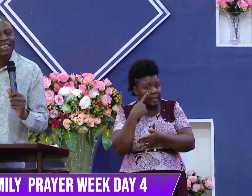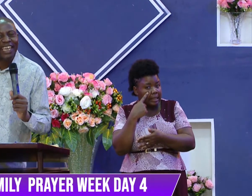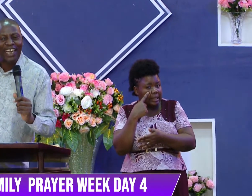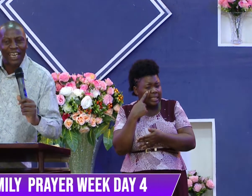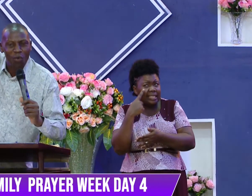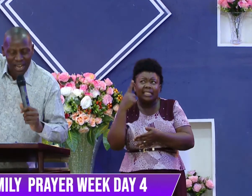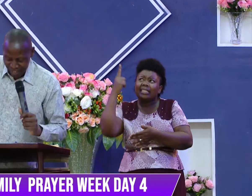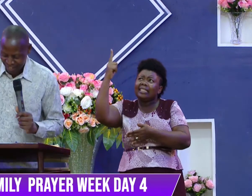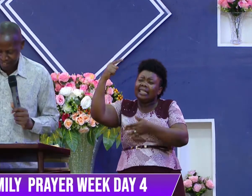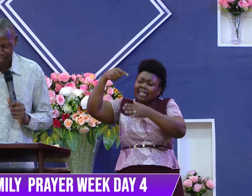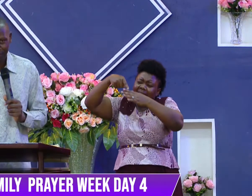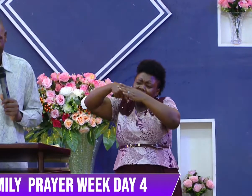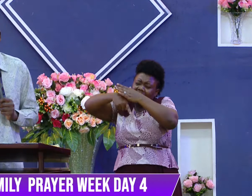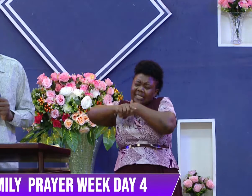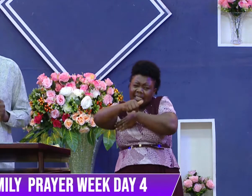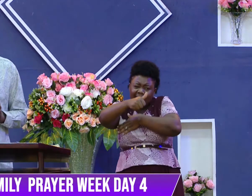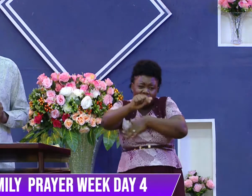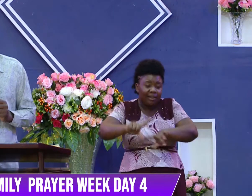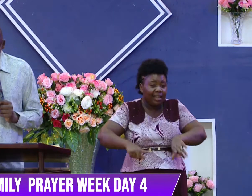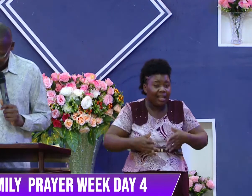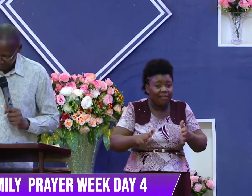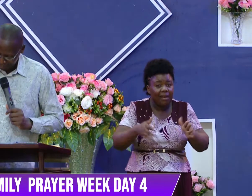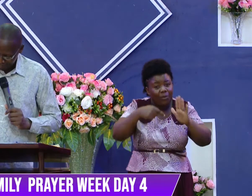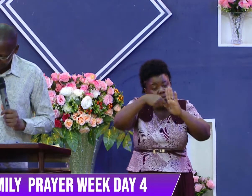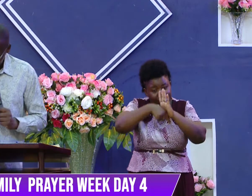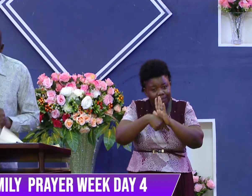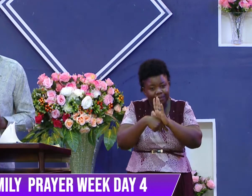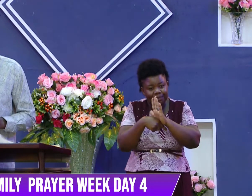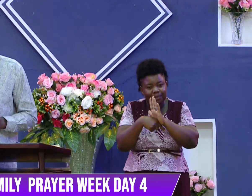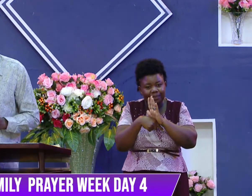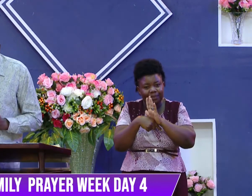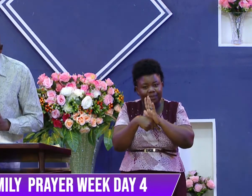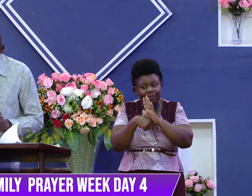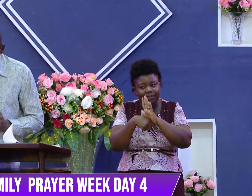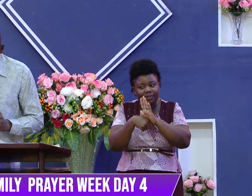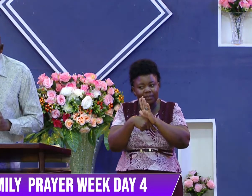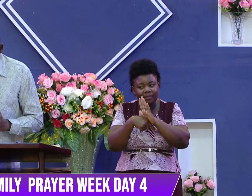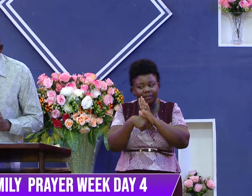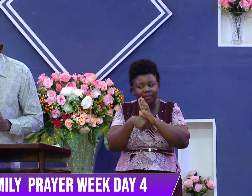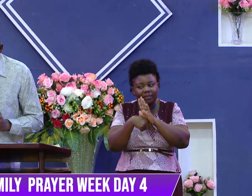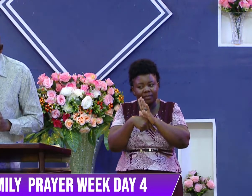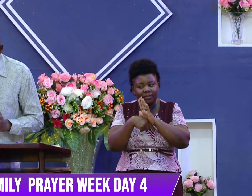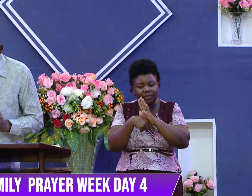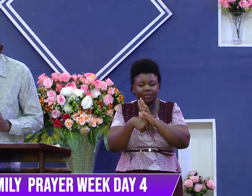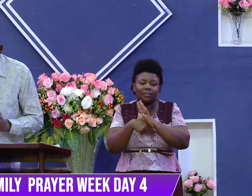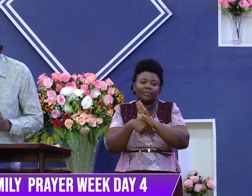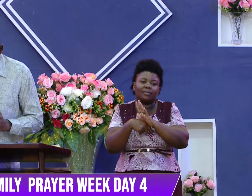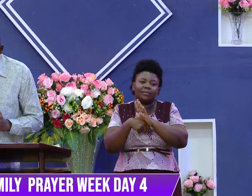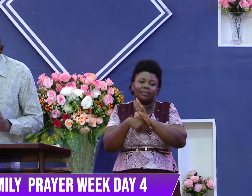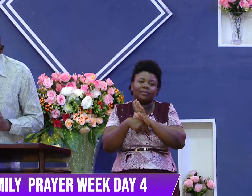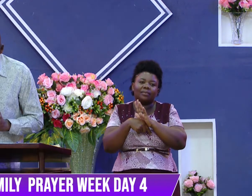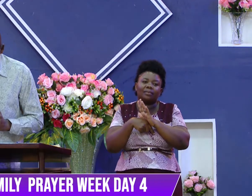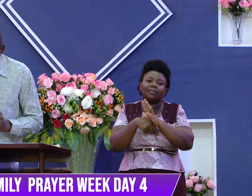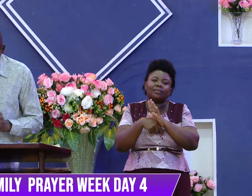measure and see. How deep am I into you? Let me see whether I'll find